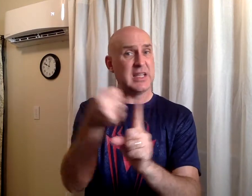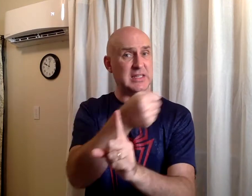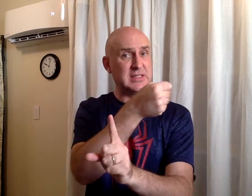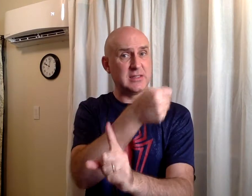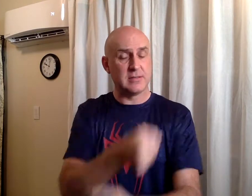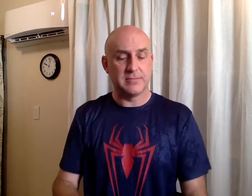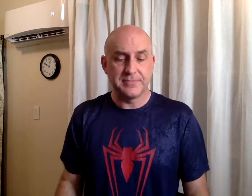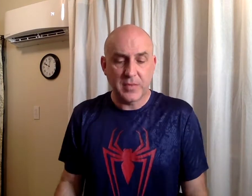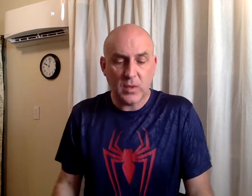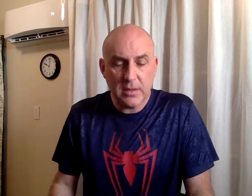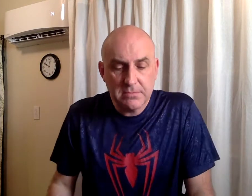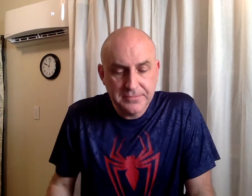Hit. Okay?